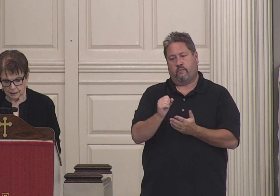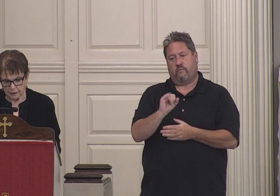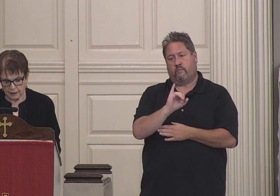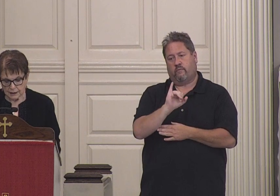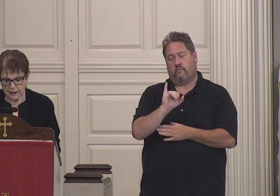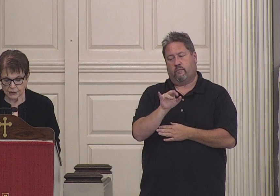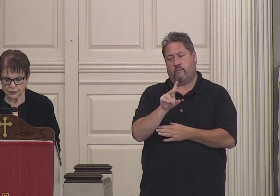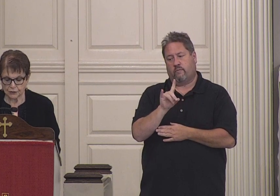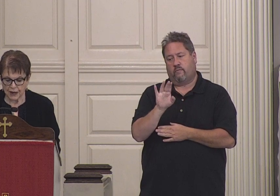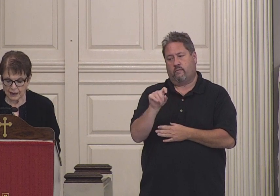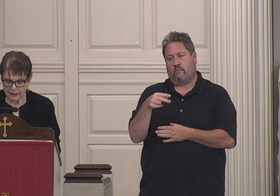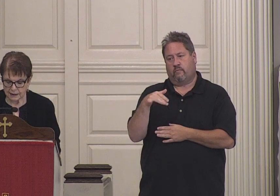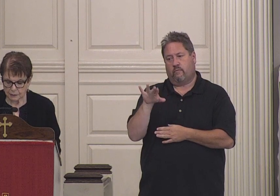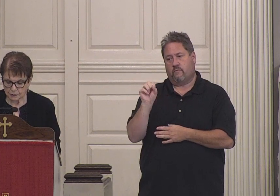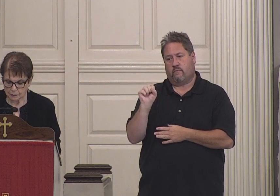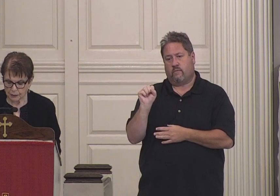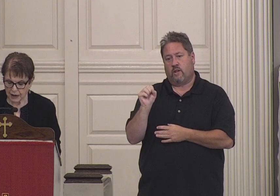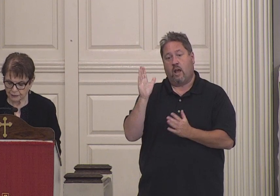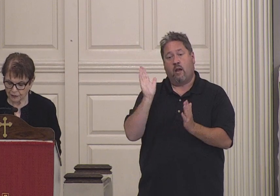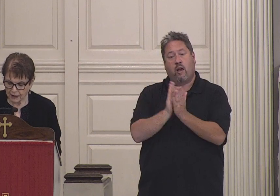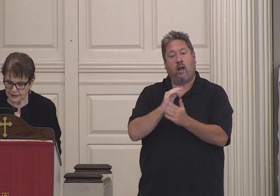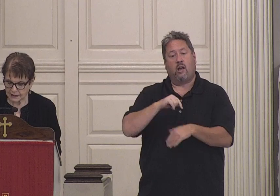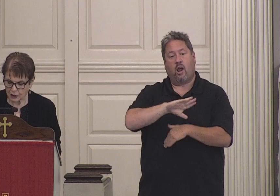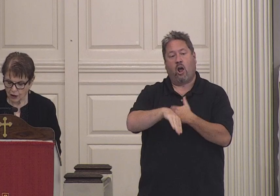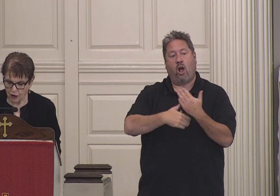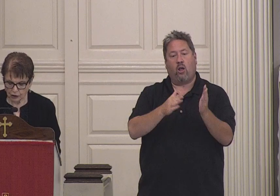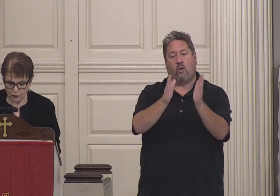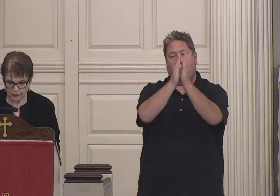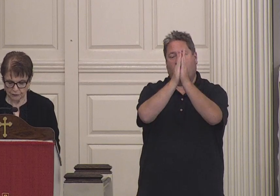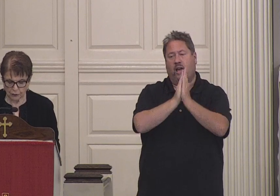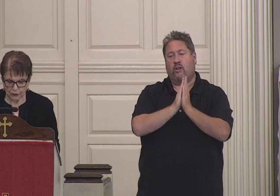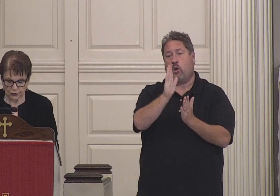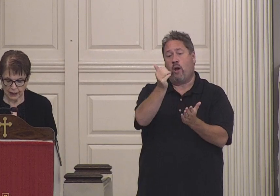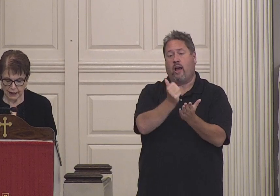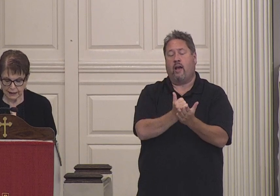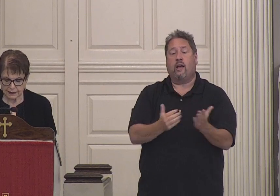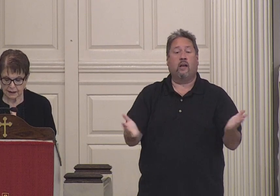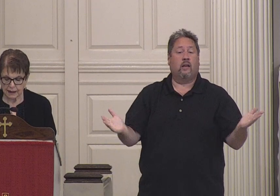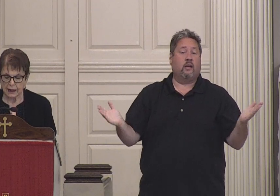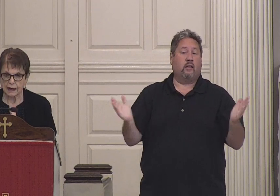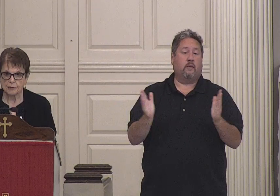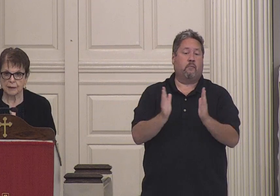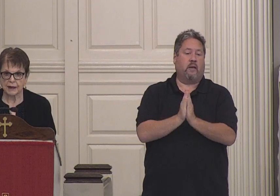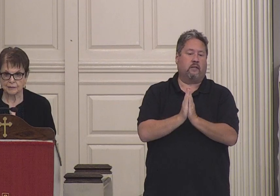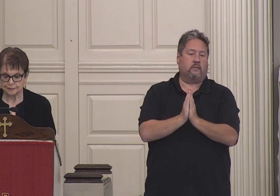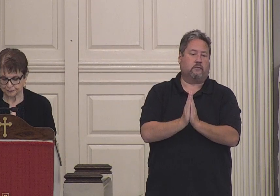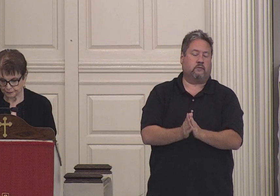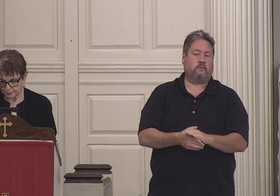Saint Jude Thaddeus, pray for us and all who invoke your aid.